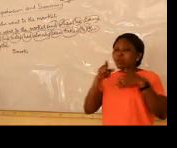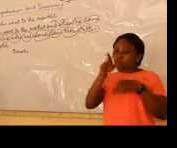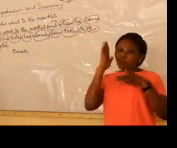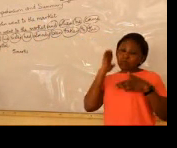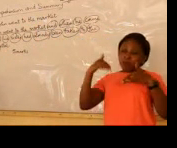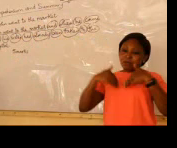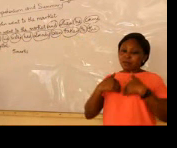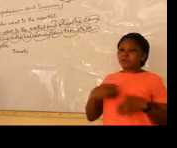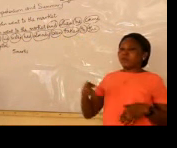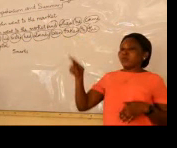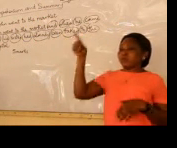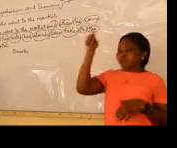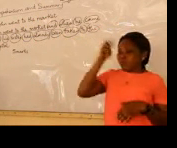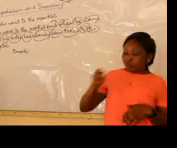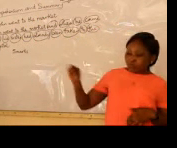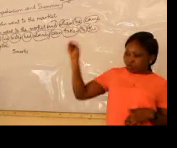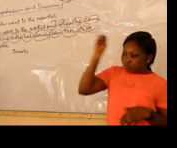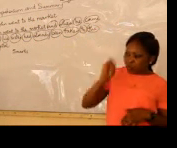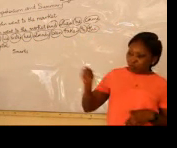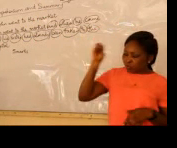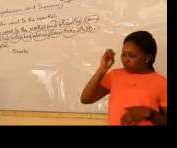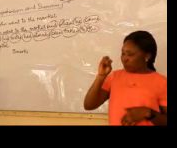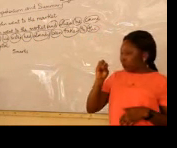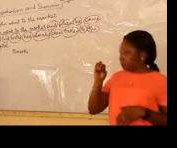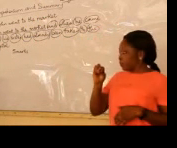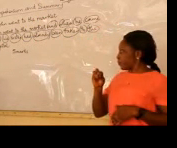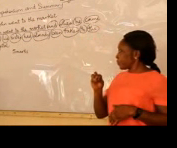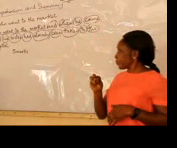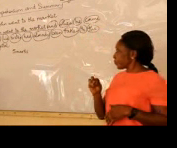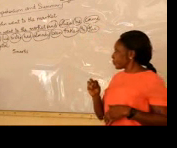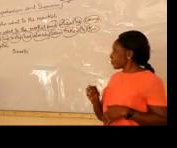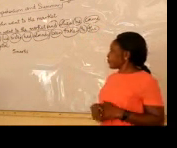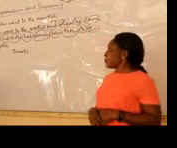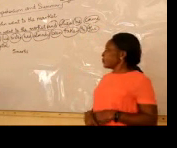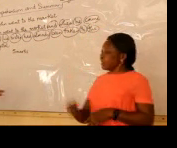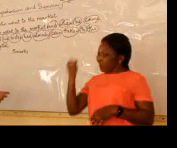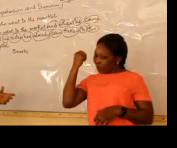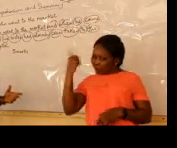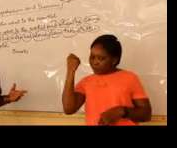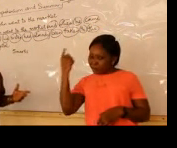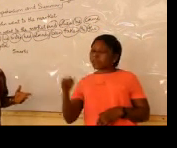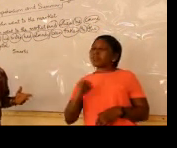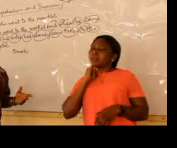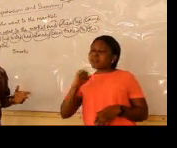comprehension is the extraction of basic